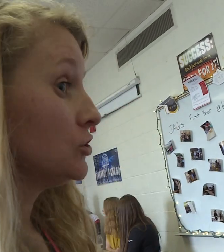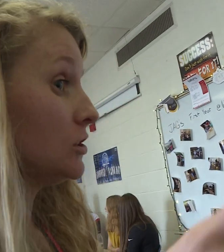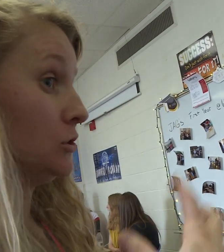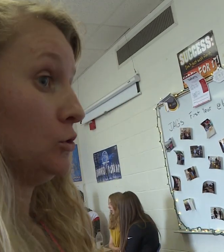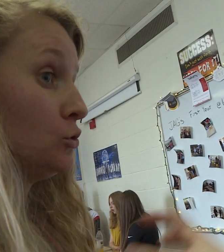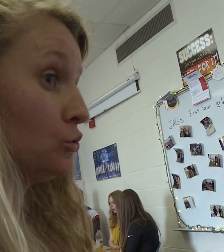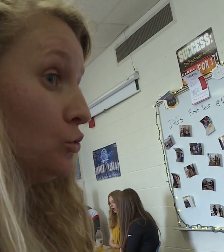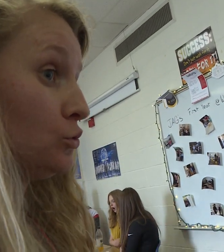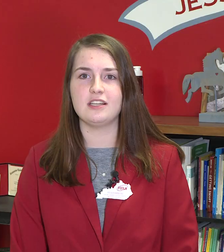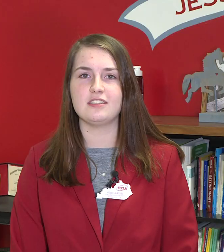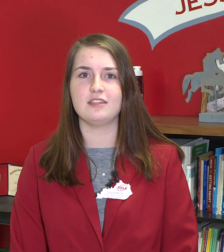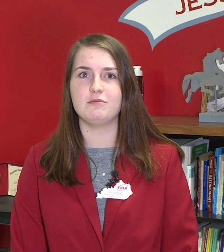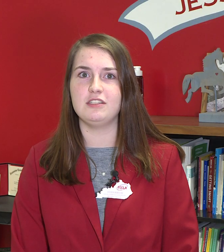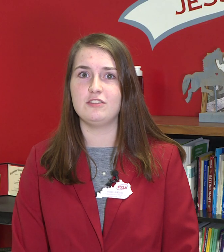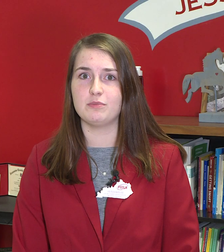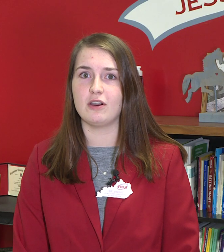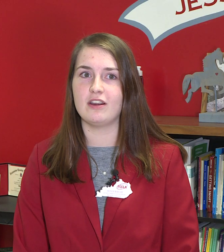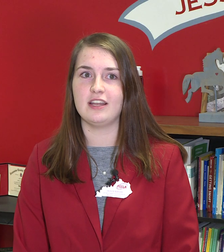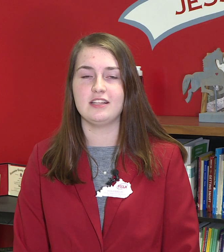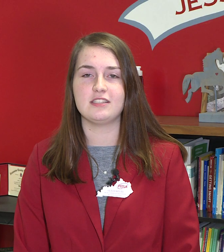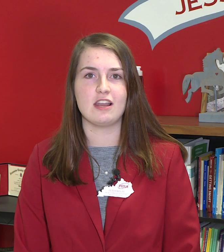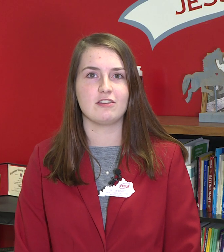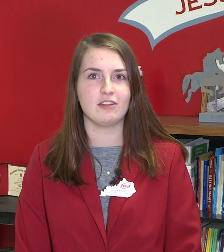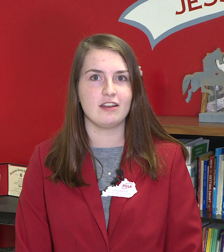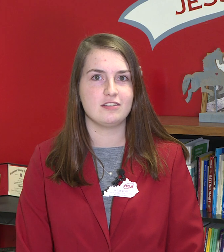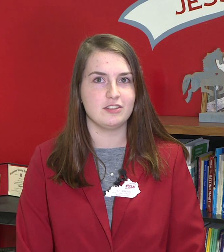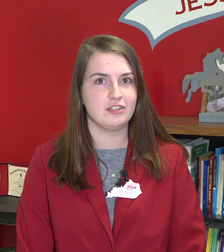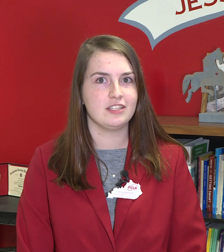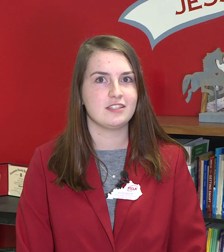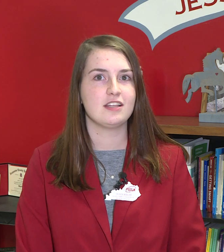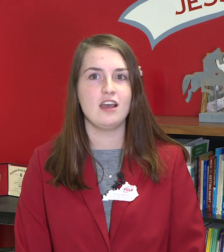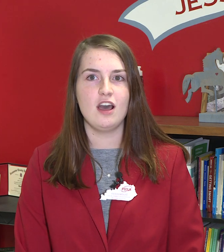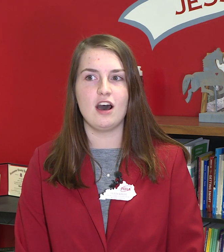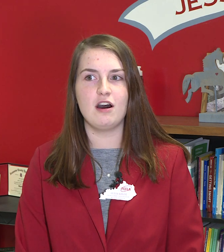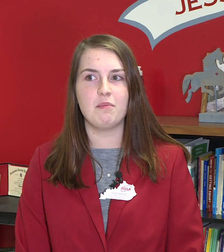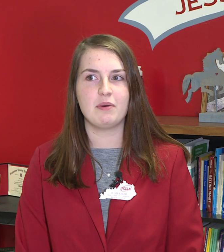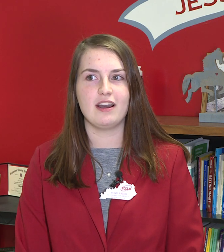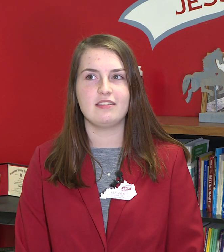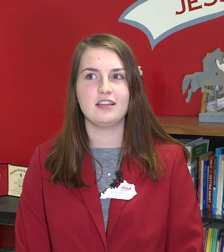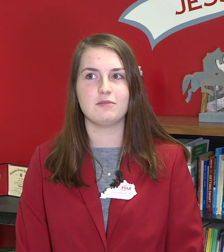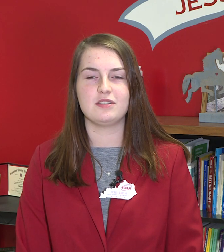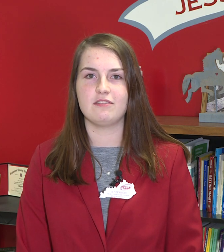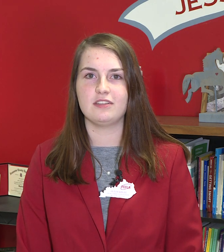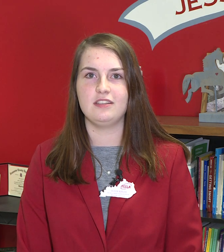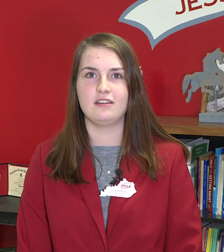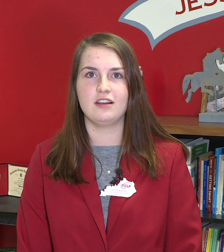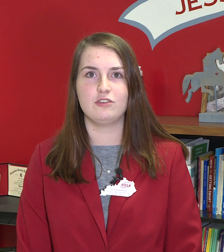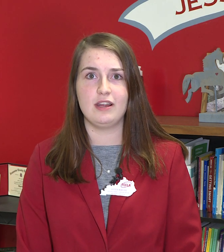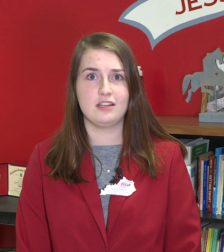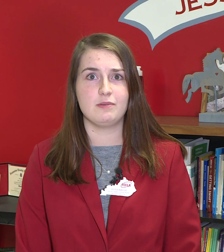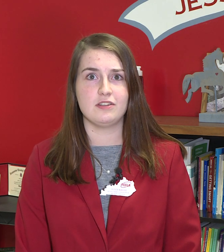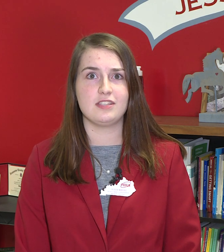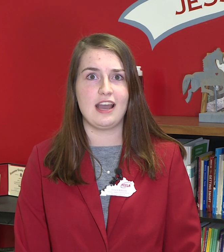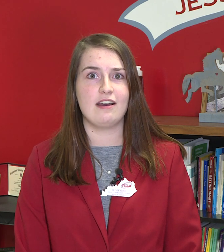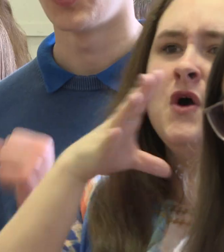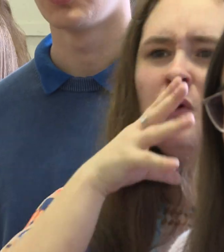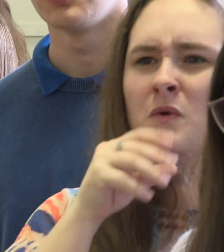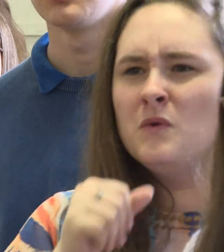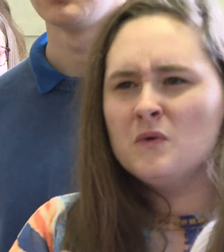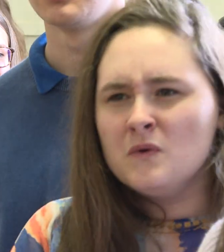We definitely realized that it would be super hard and it scared a lot of students, but I think it was definitely a great experience to have. Perhaps the